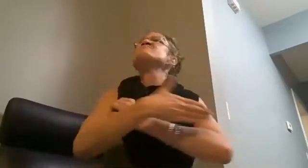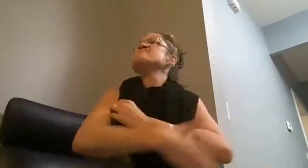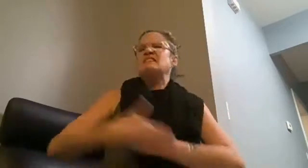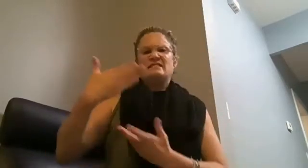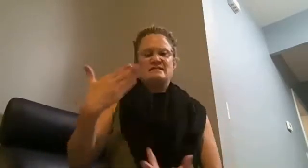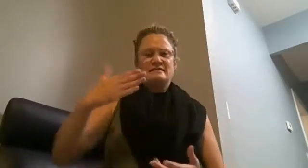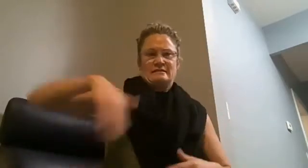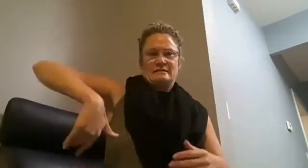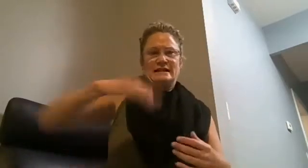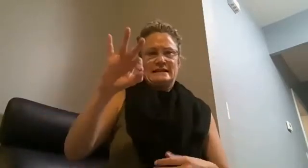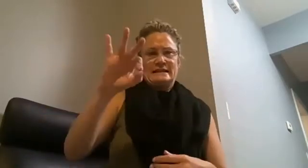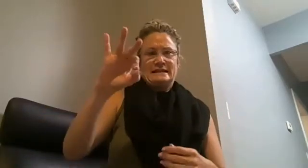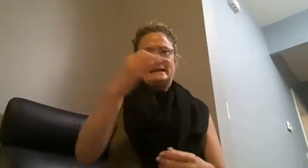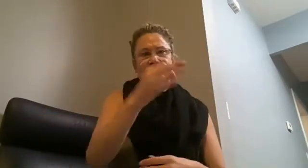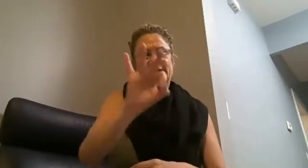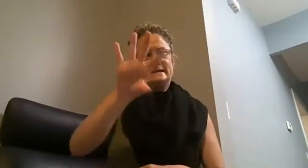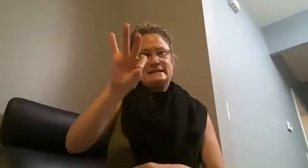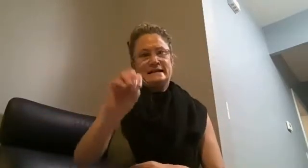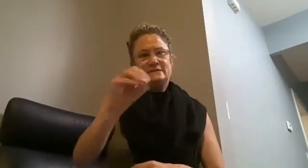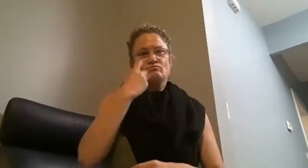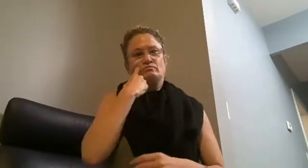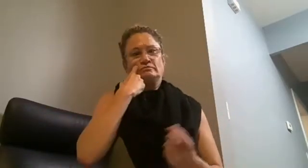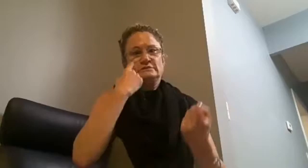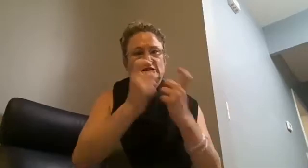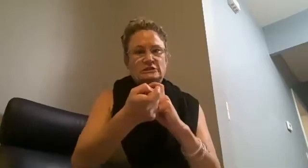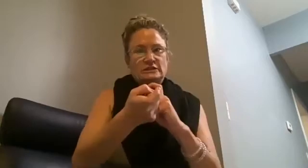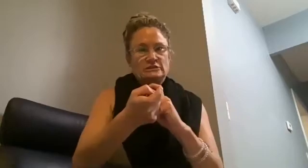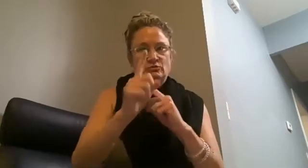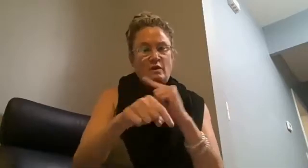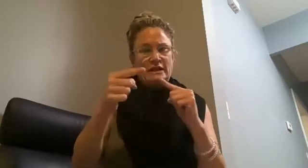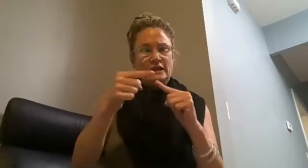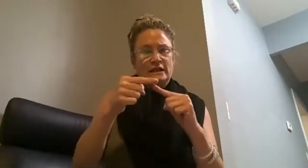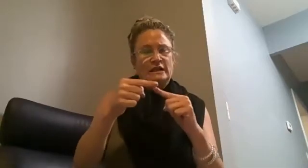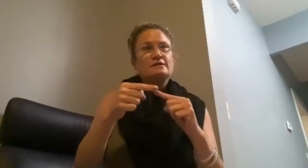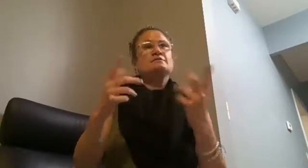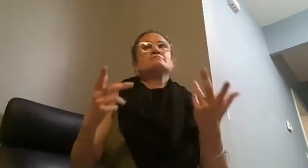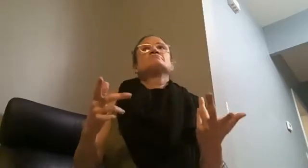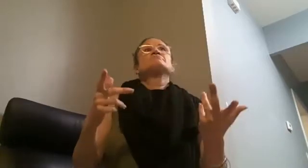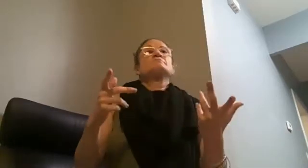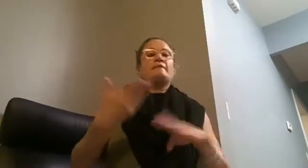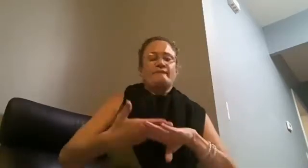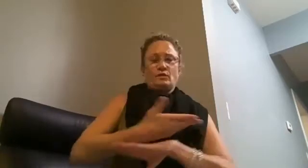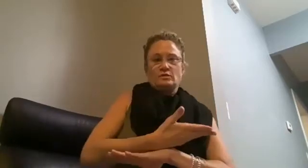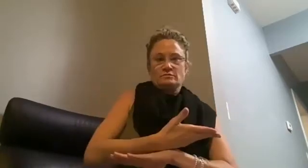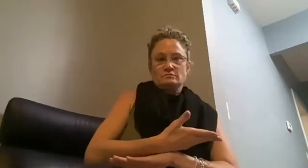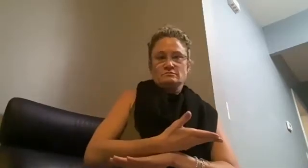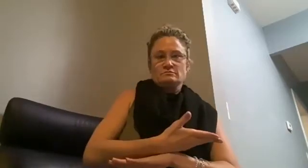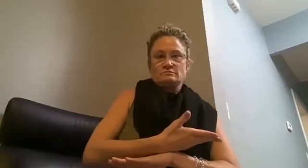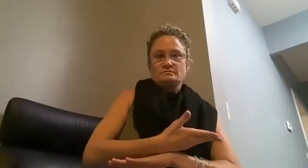that point in time, it had only recently changed political rulings, where previously it had been sort of run by this, I